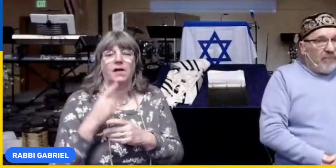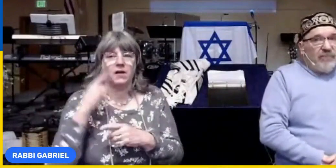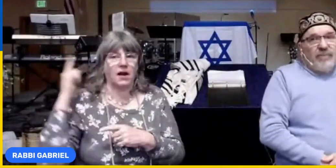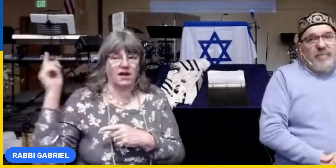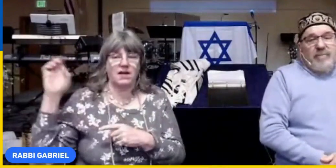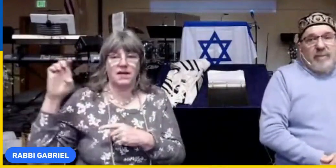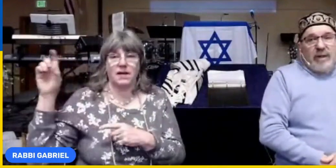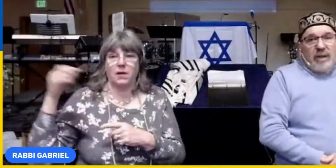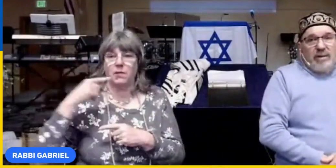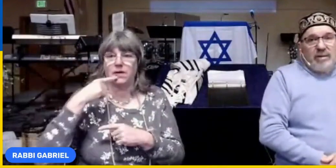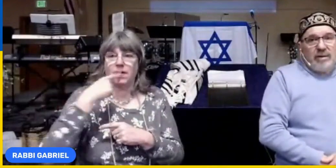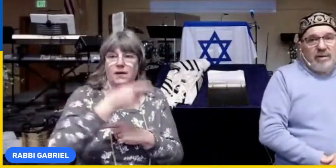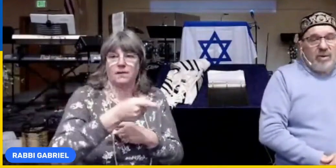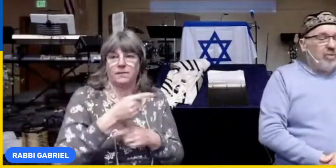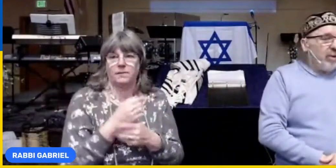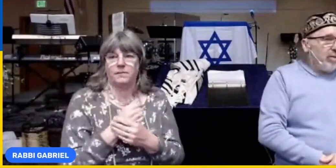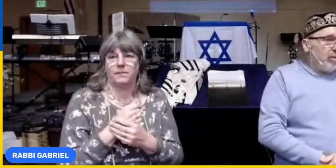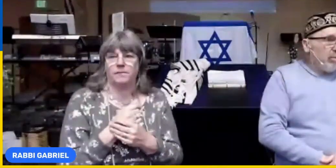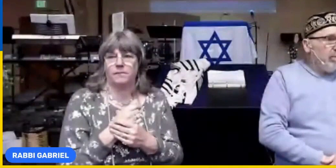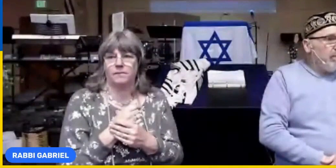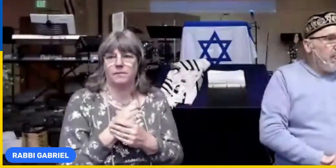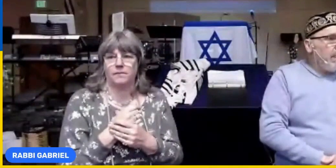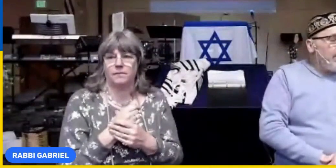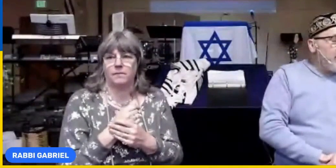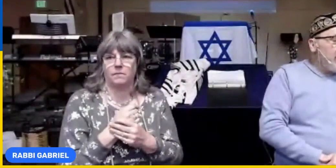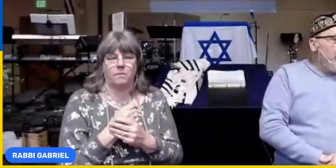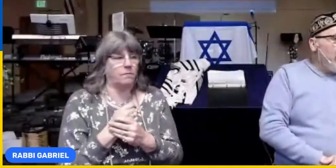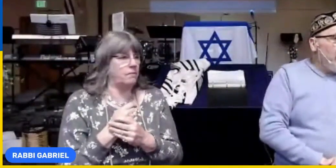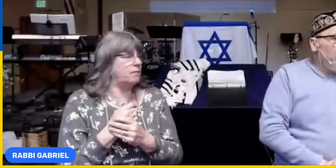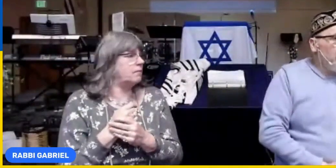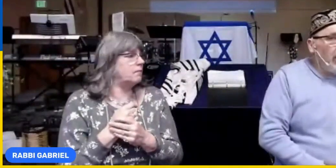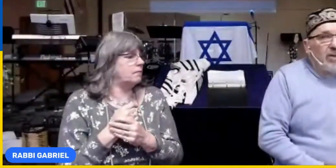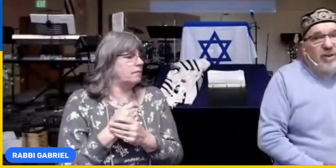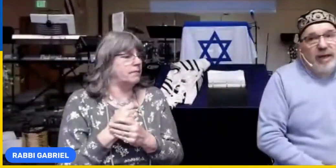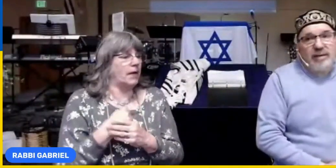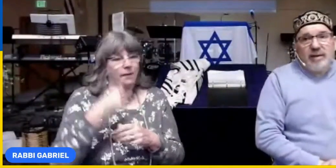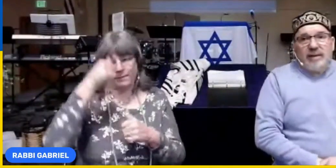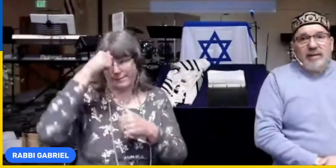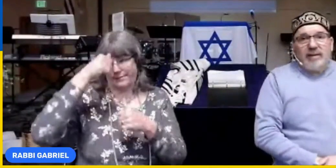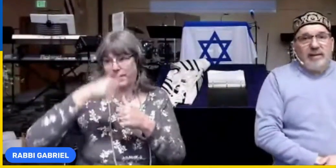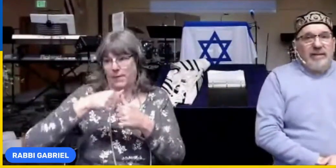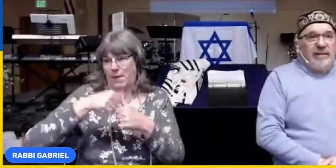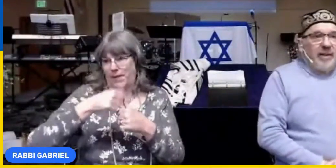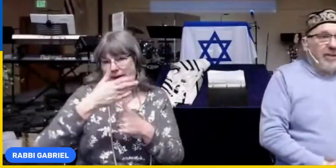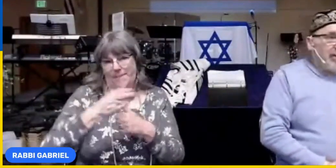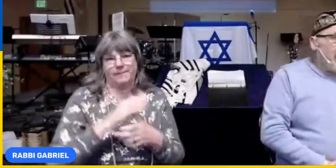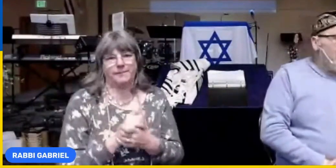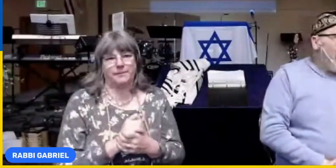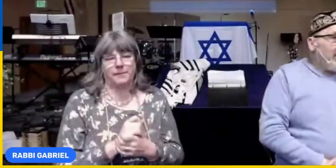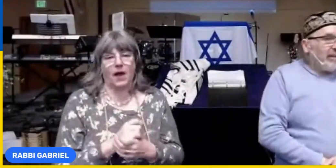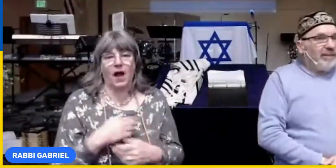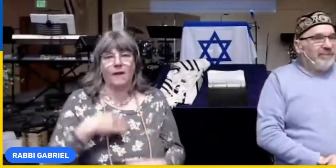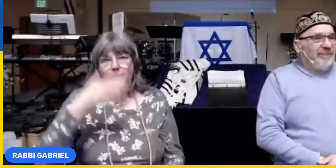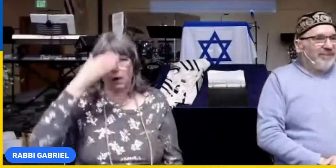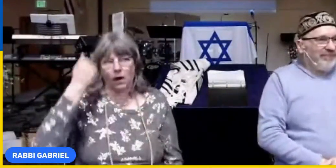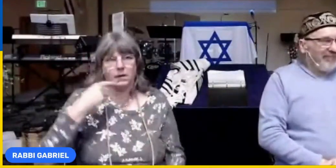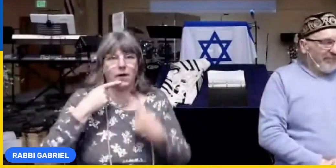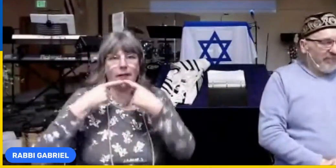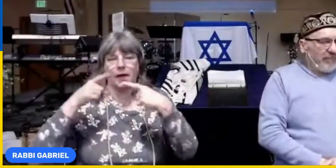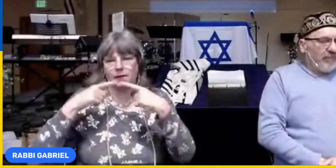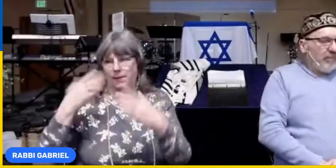you. But I just wanted to mention that. I think it's exciting.